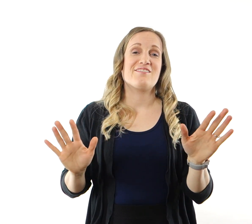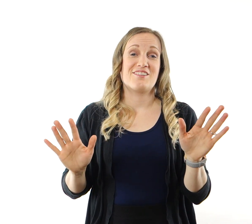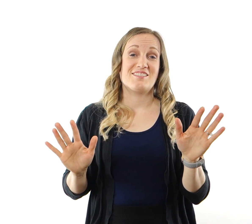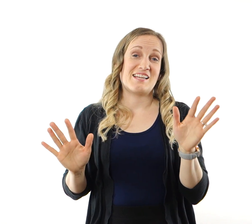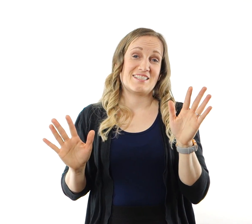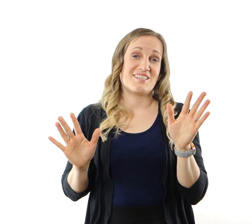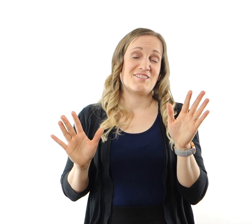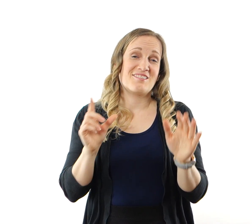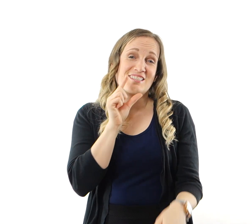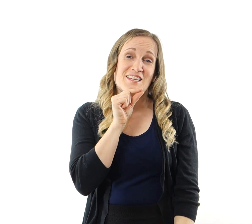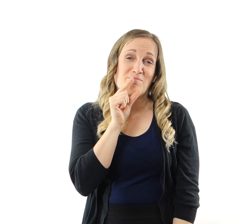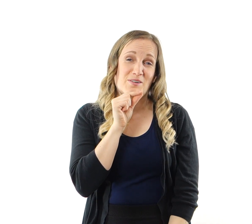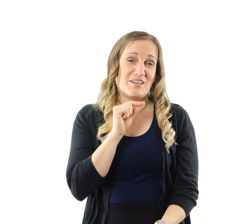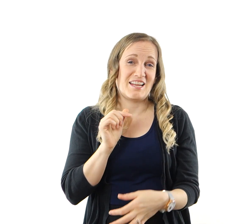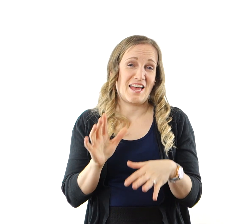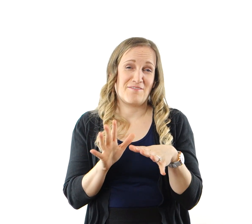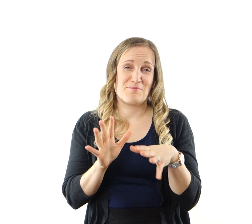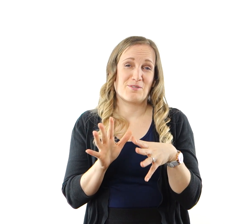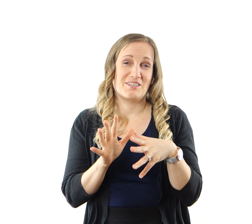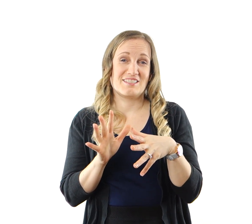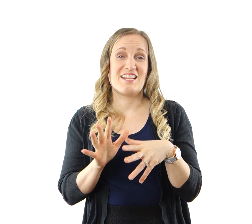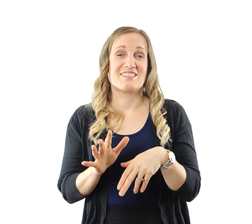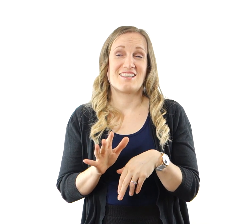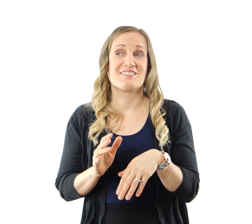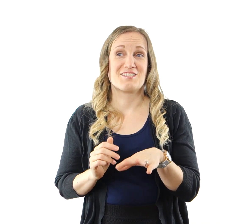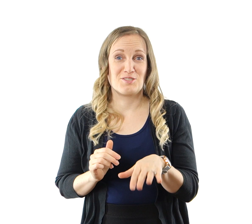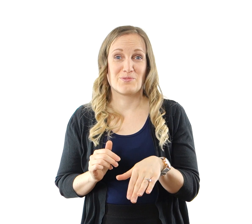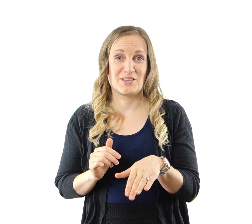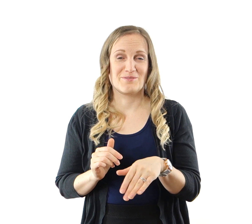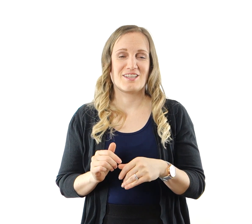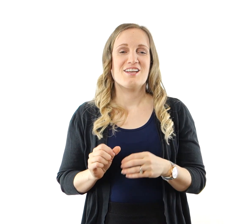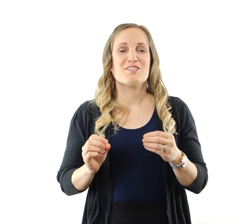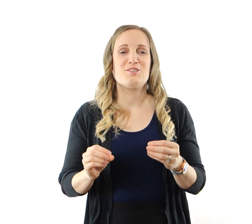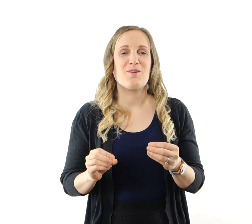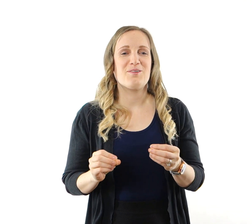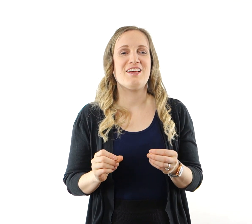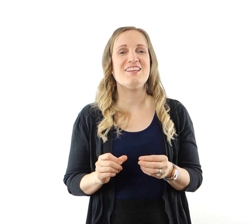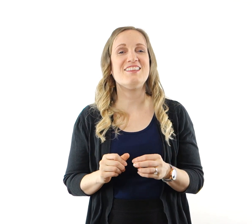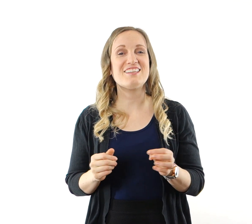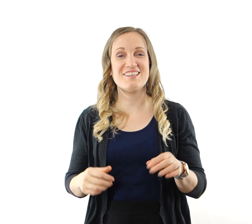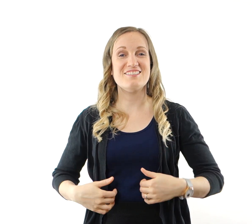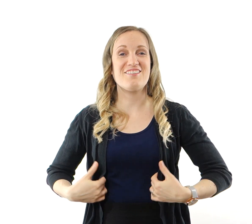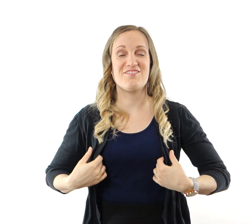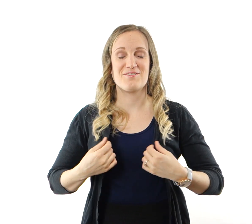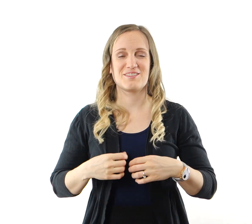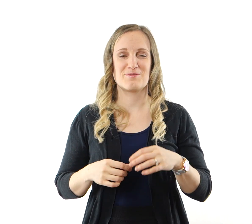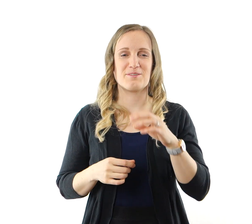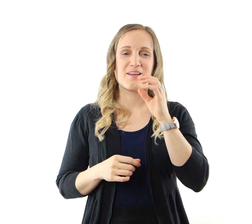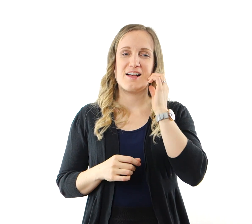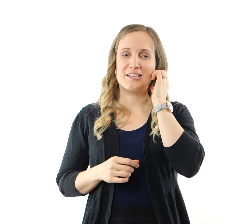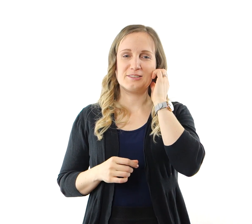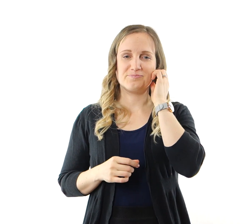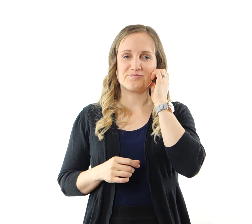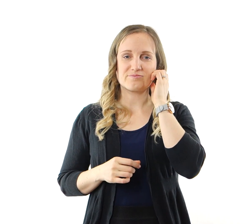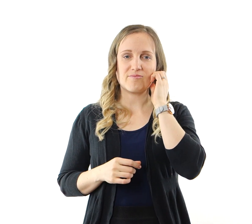favorite line because you get to sign bird and have the bird in the nest, and it's super cute. So the kids will have fun with this one.